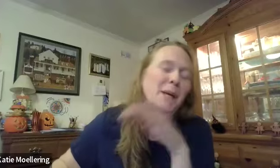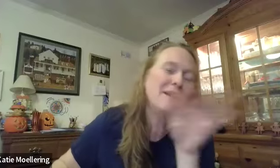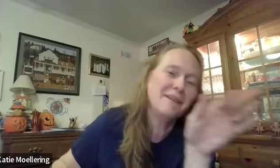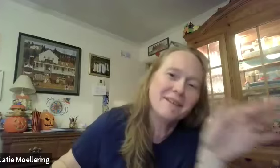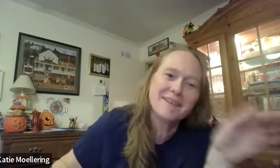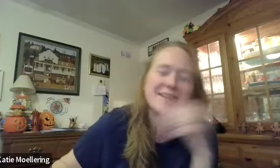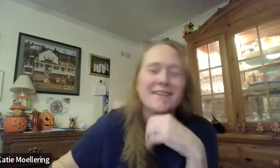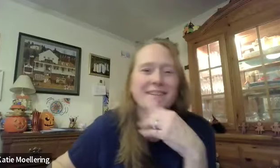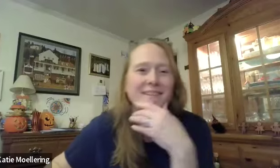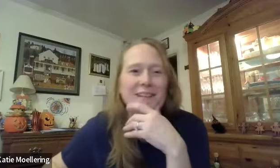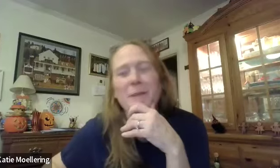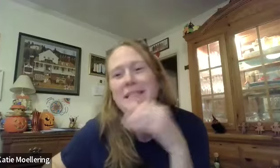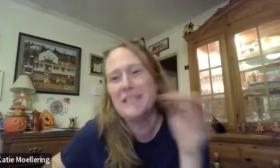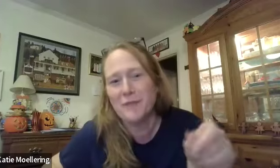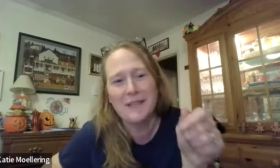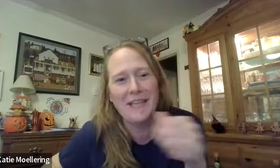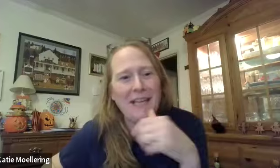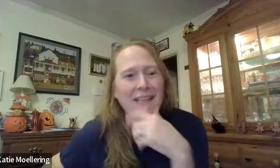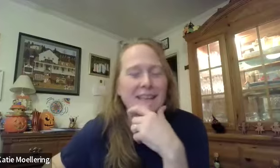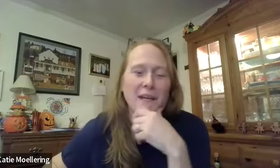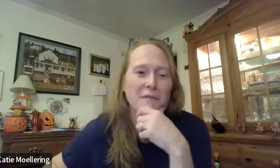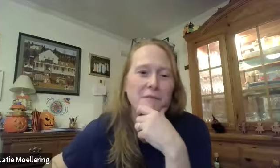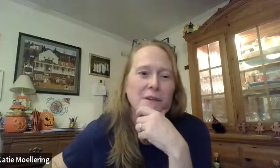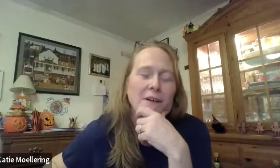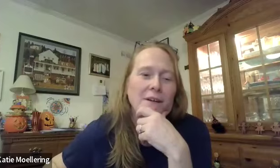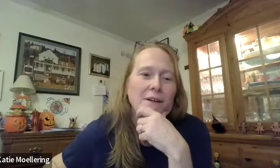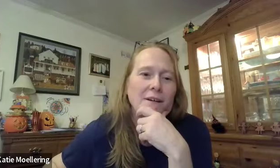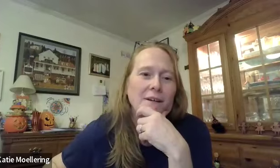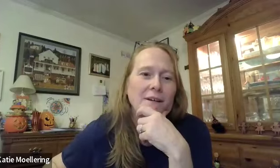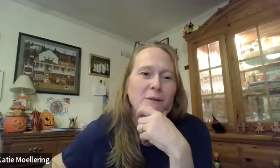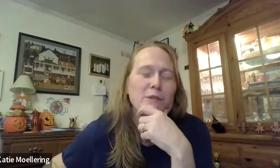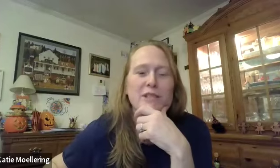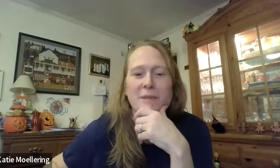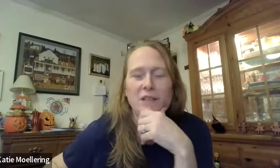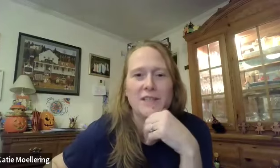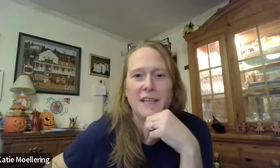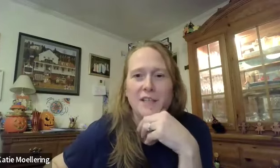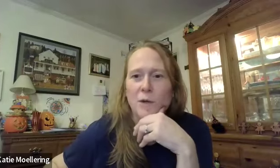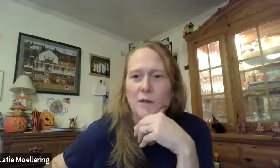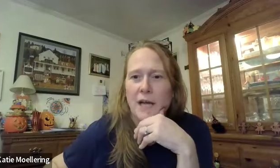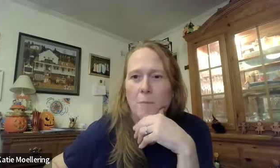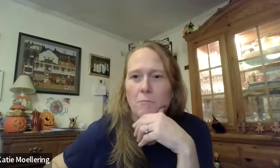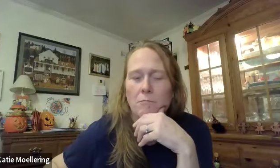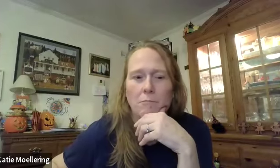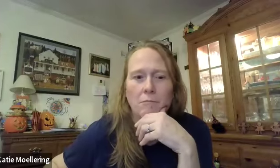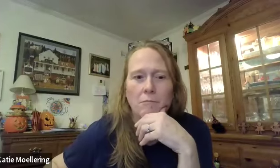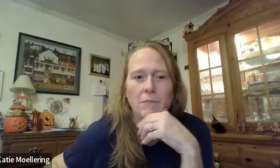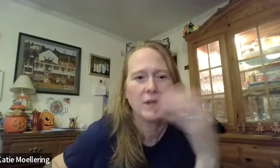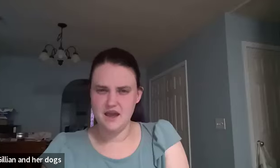But it would be a different thing if it was just something you decided to do all the time.